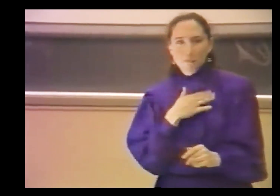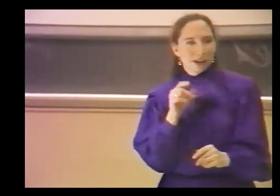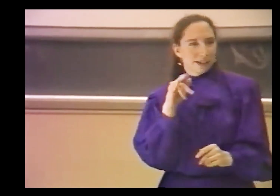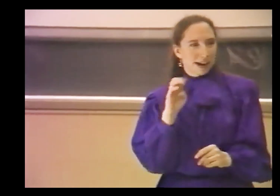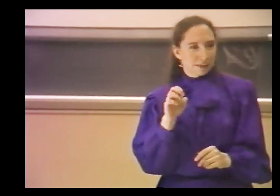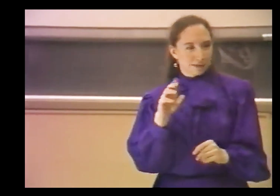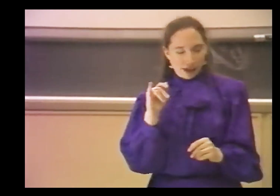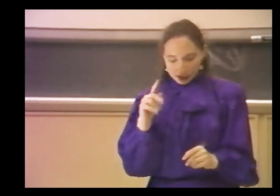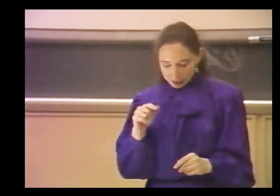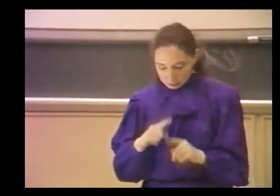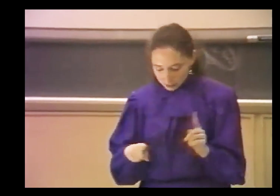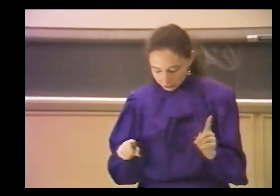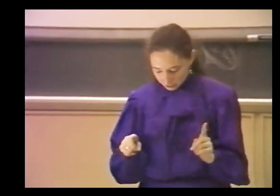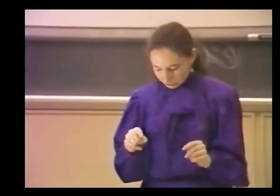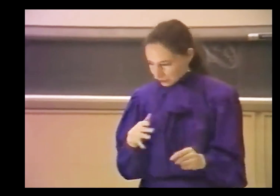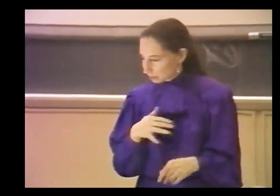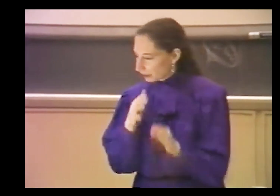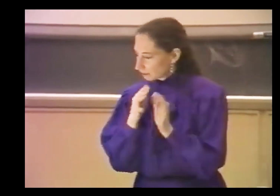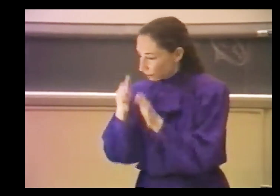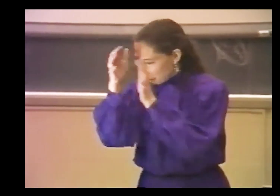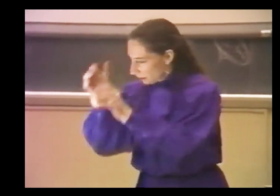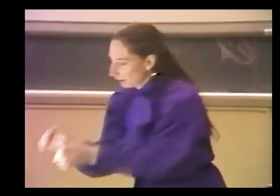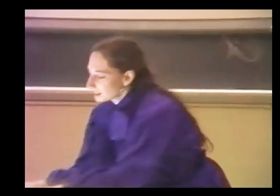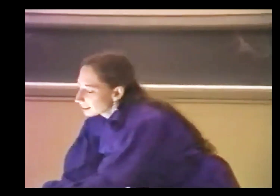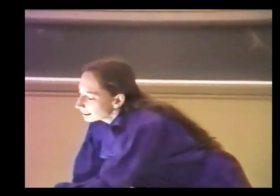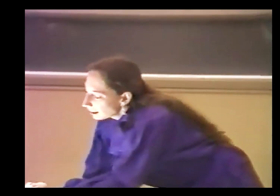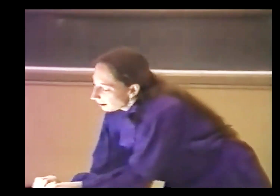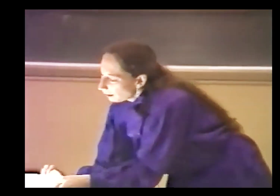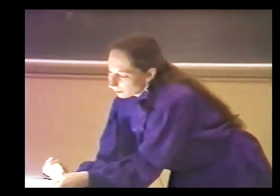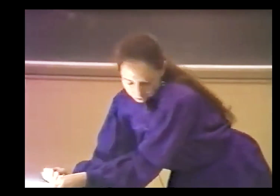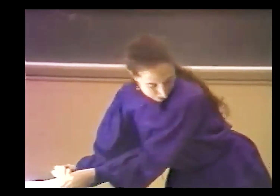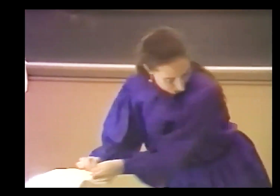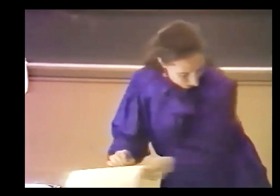my native dialect, but it's my grandparents'.